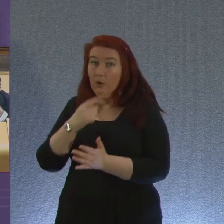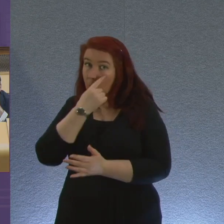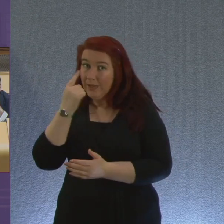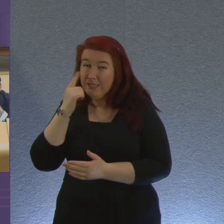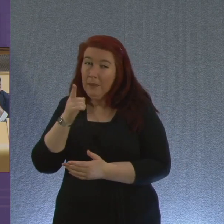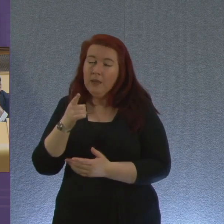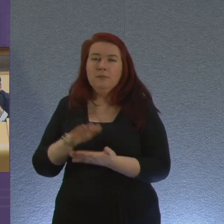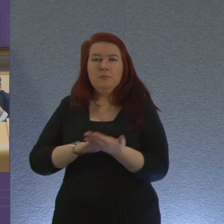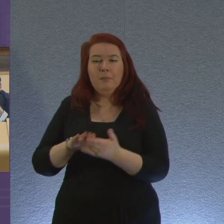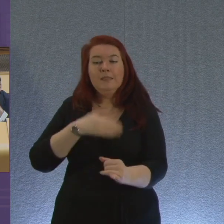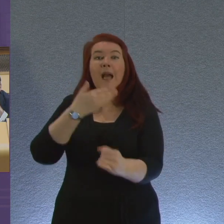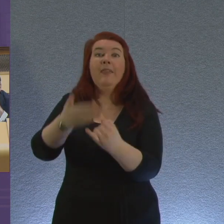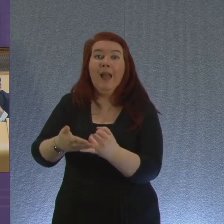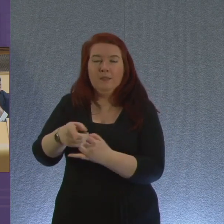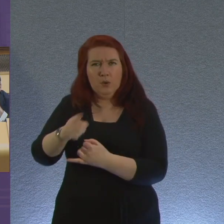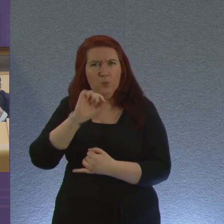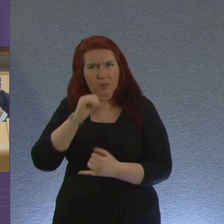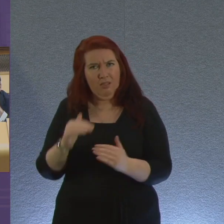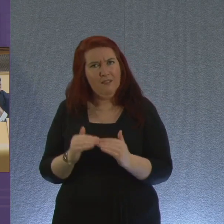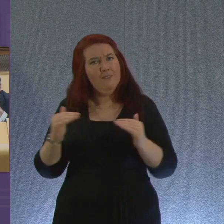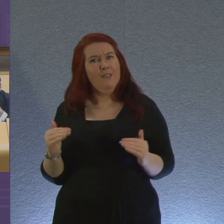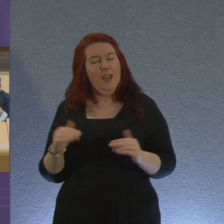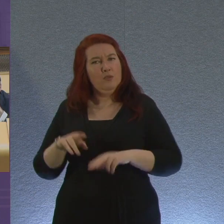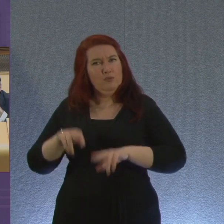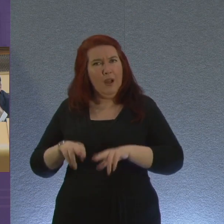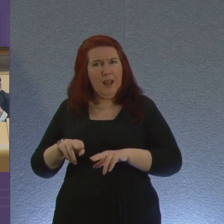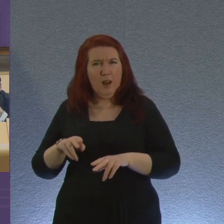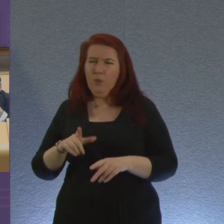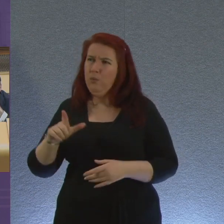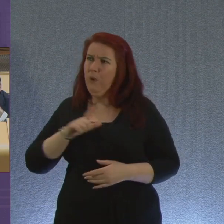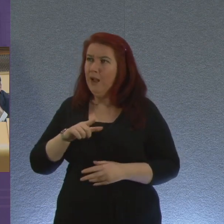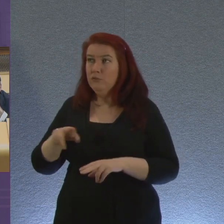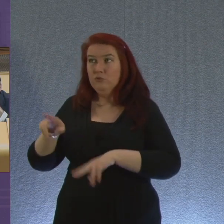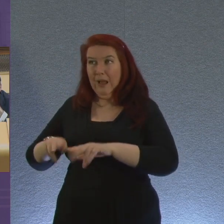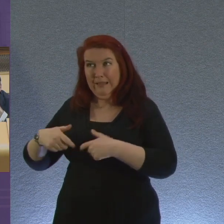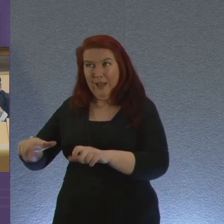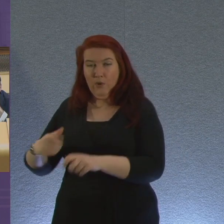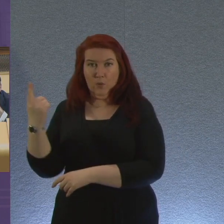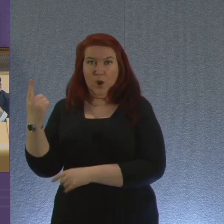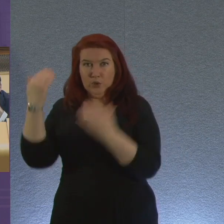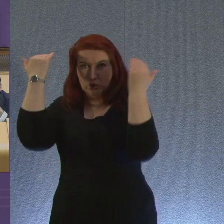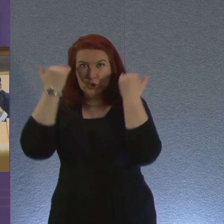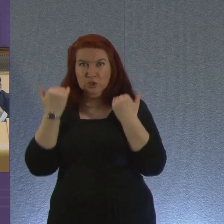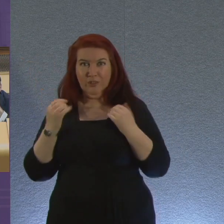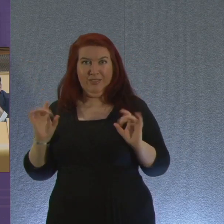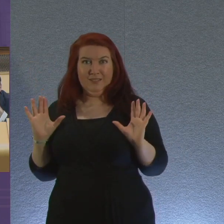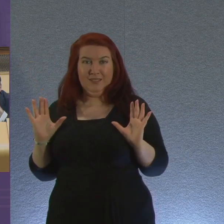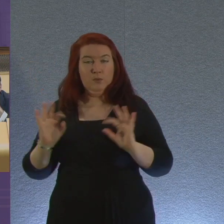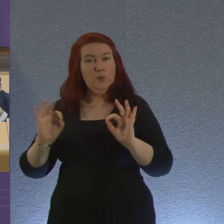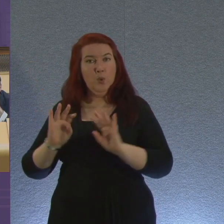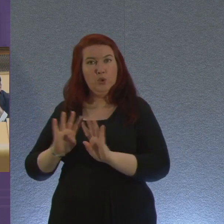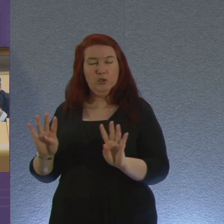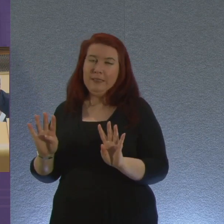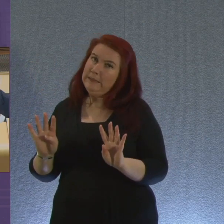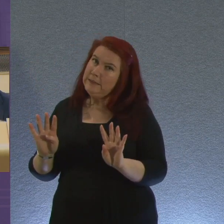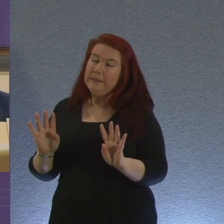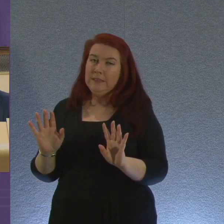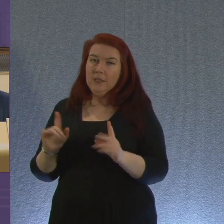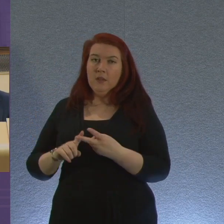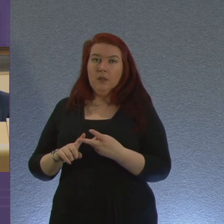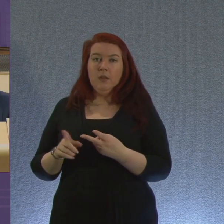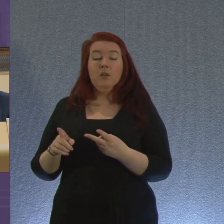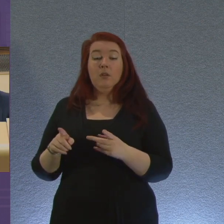better outcome than simply allowing trials to proceed with one judge. We could look more seriously at the issue of